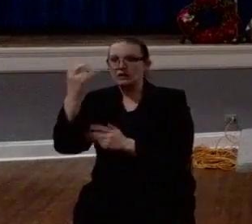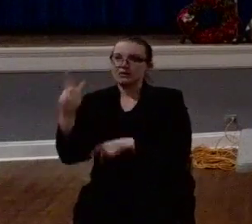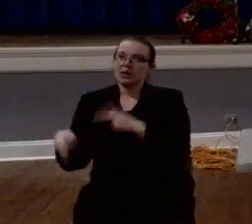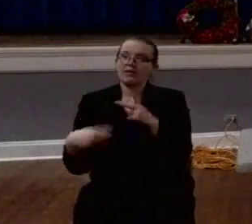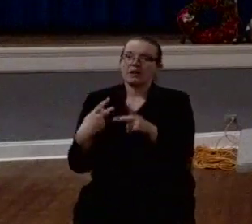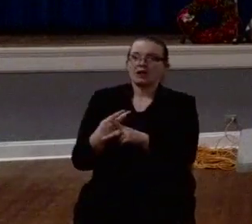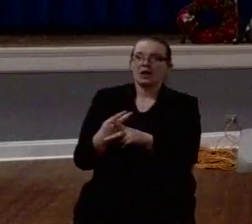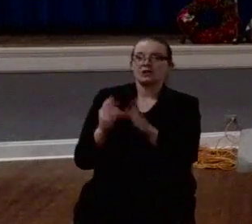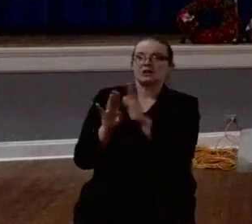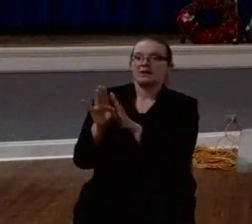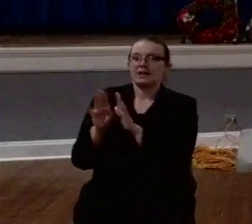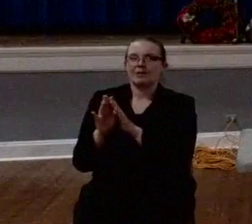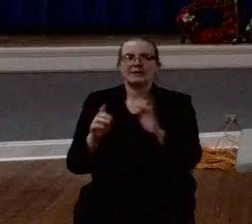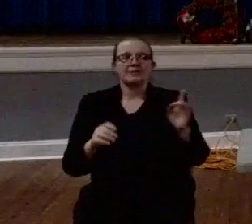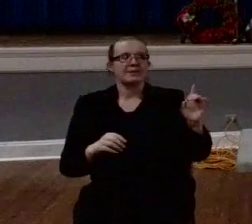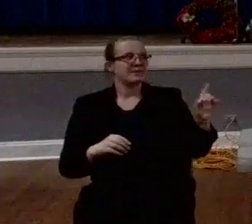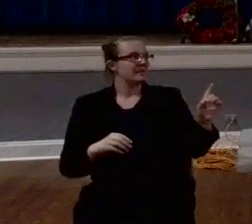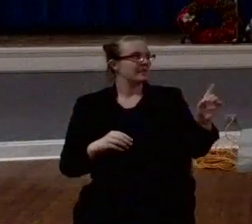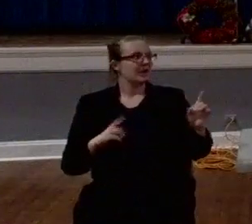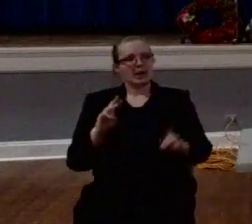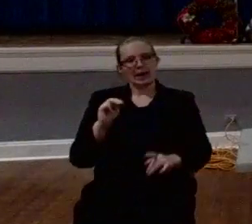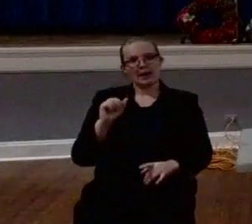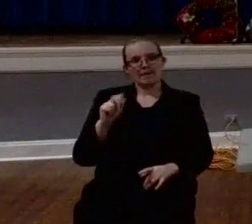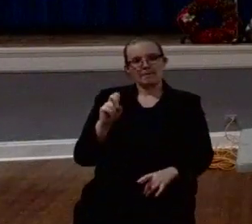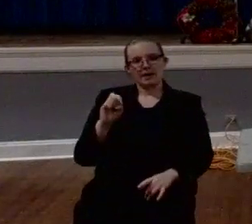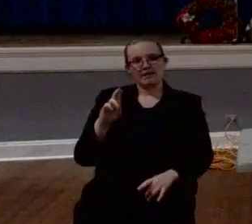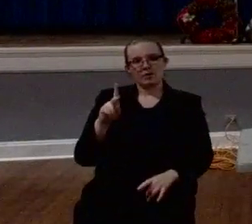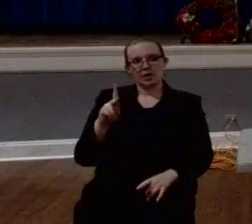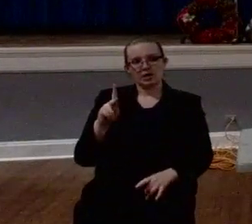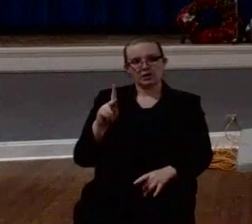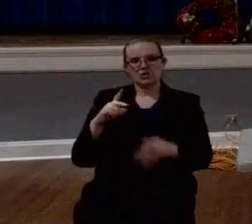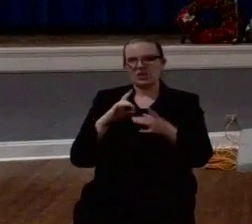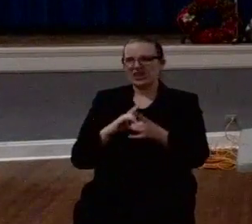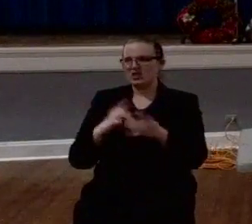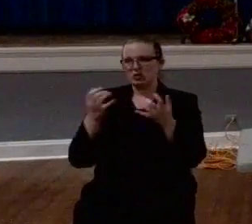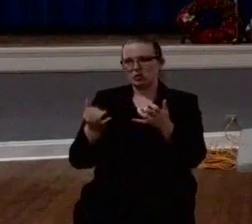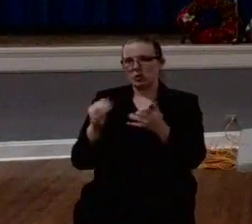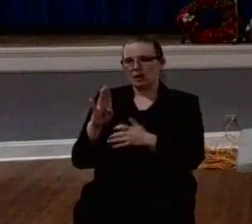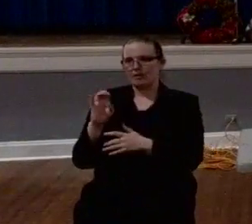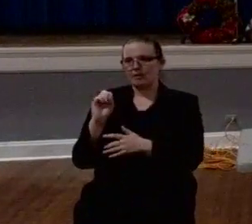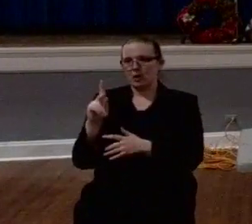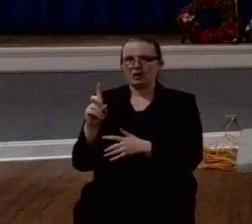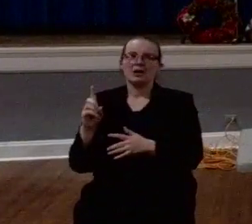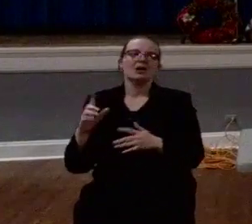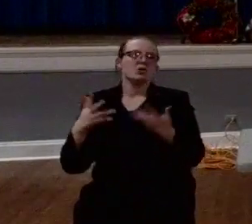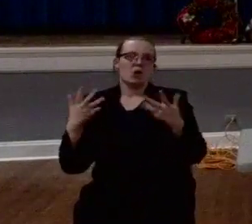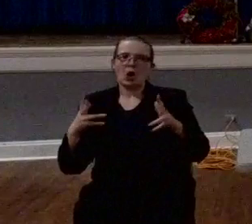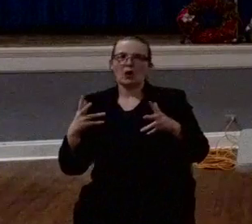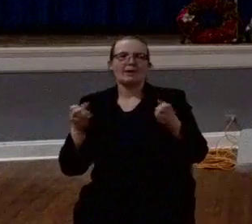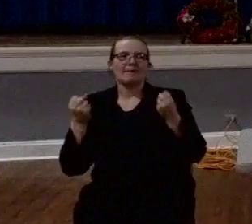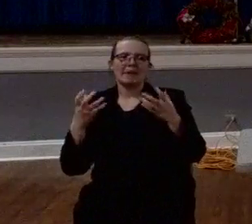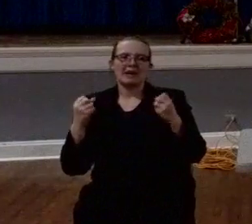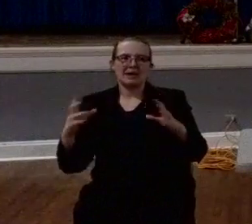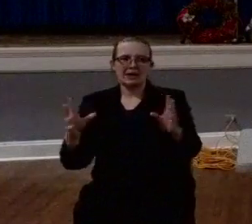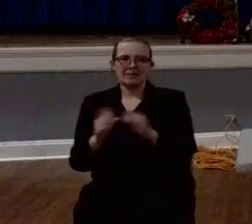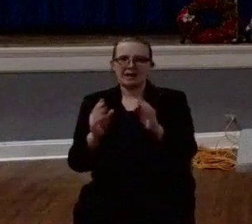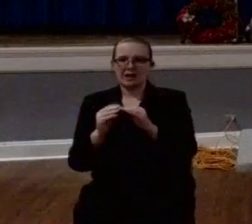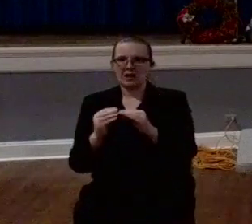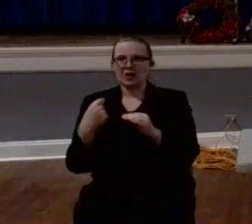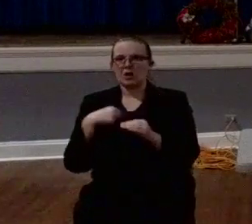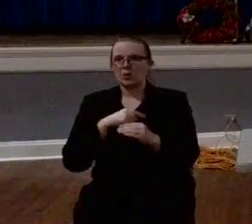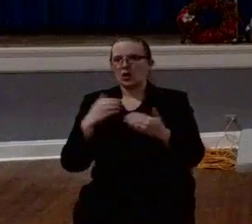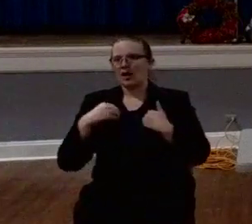of development? Maverick is part of the current bond, and so there's already been a lot of public input meetings, and we're having a